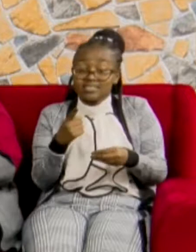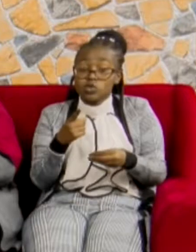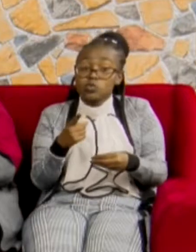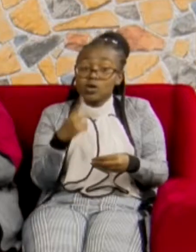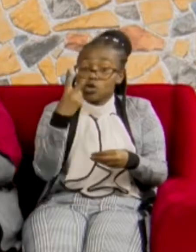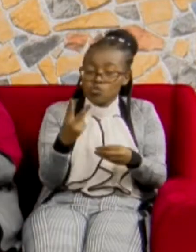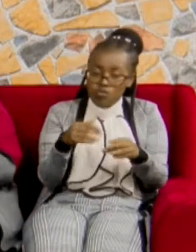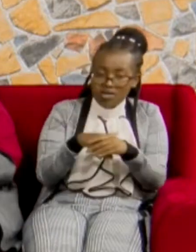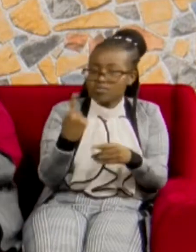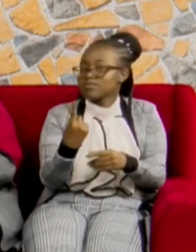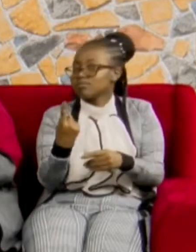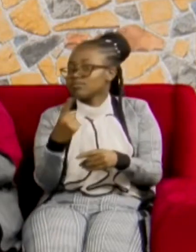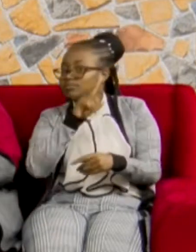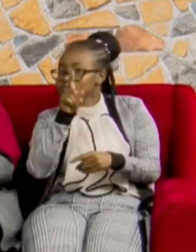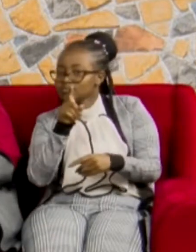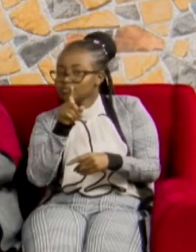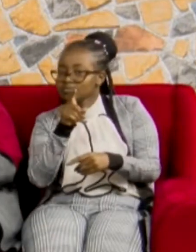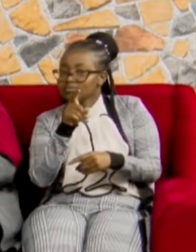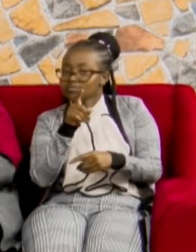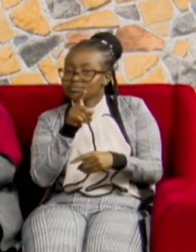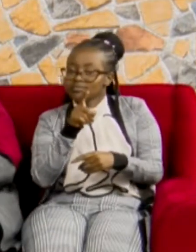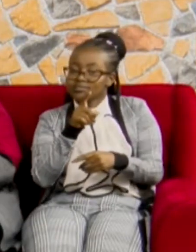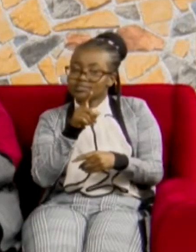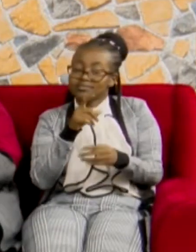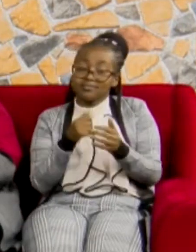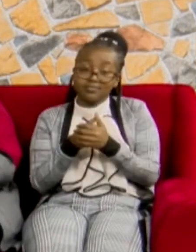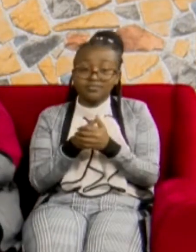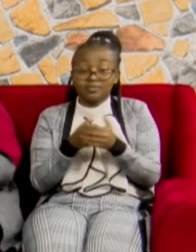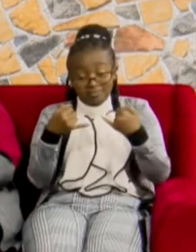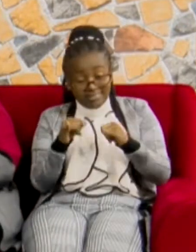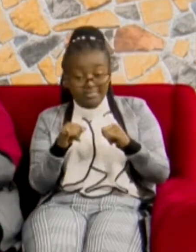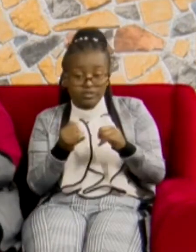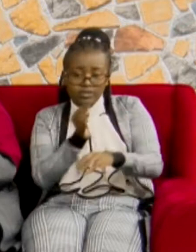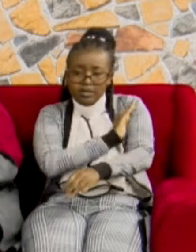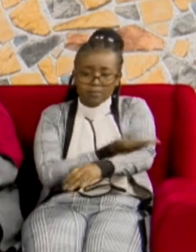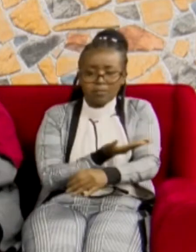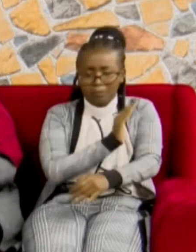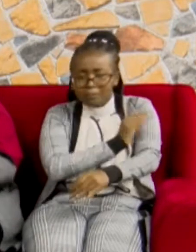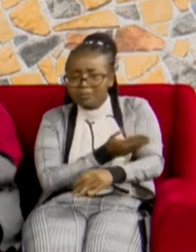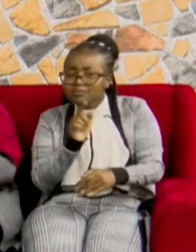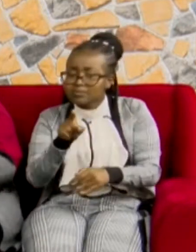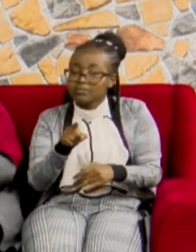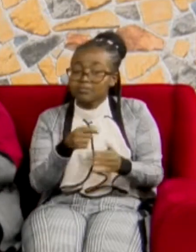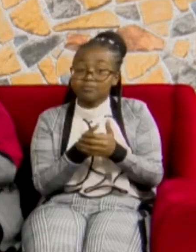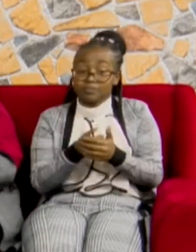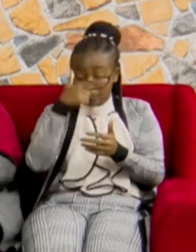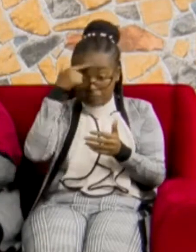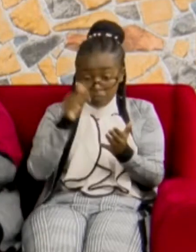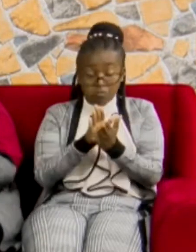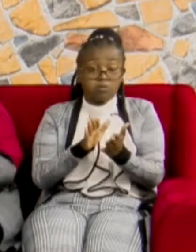a two-in-one. Well, I'm trying to add power to you. Yeah, so it's more